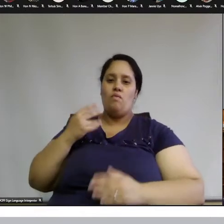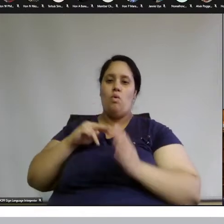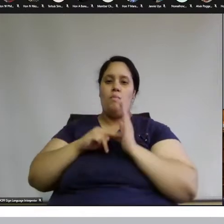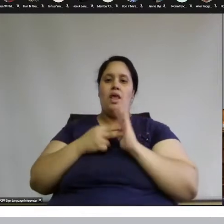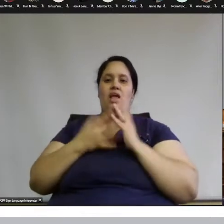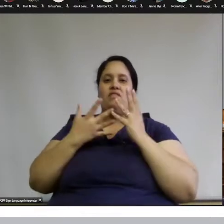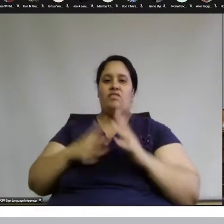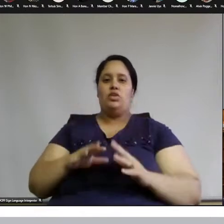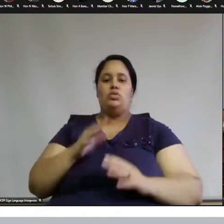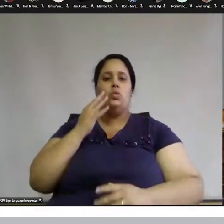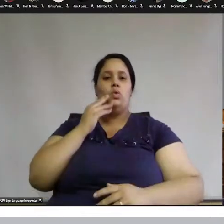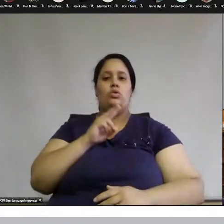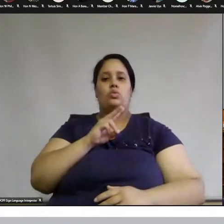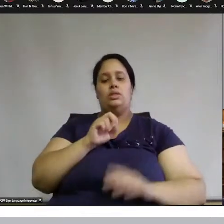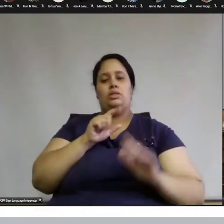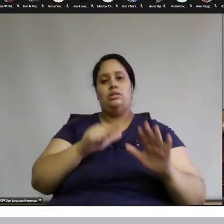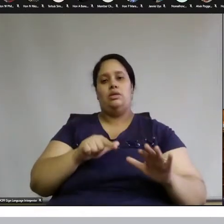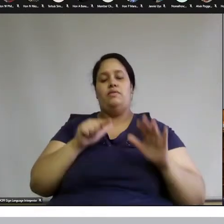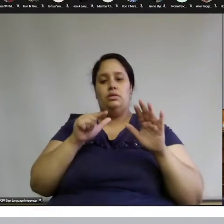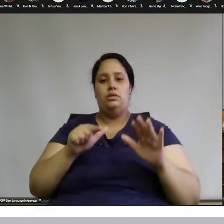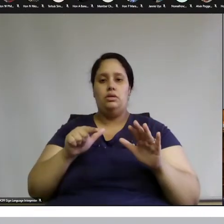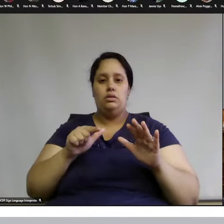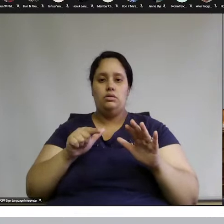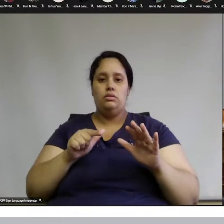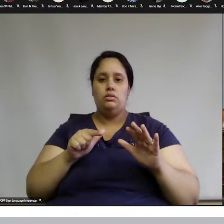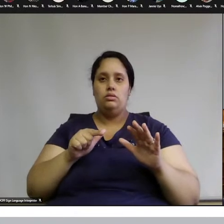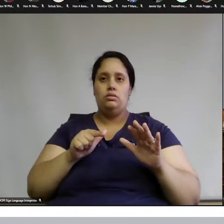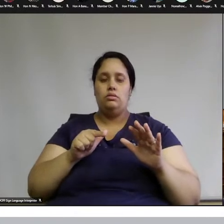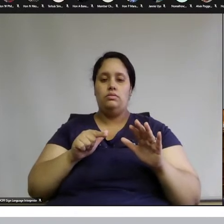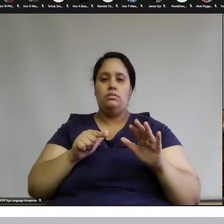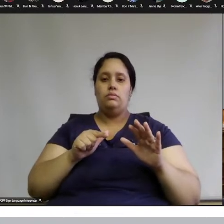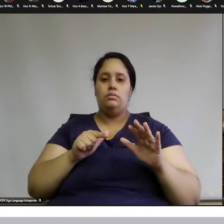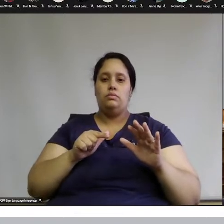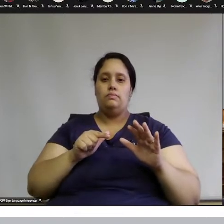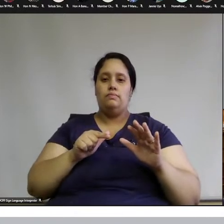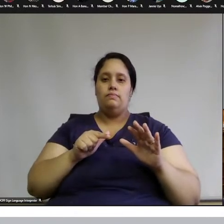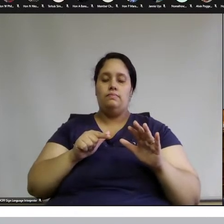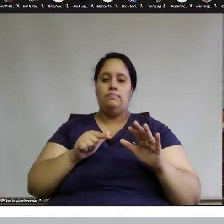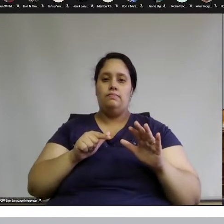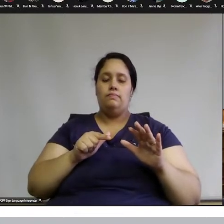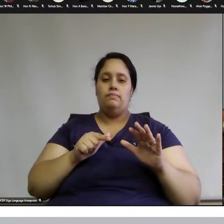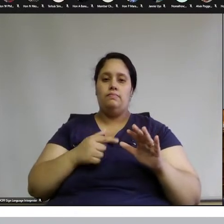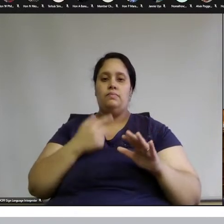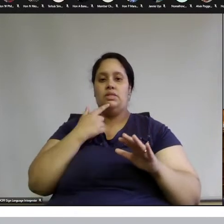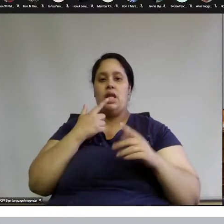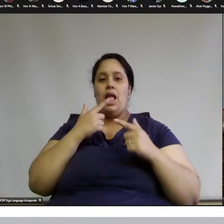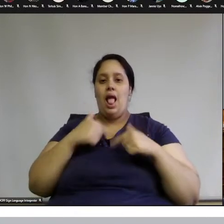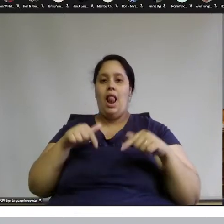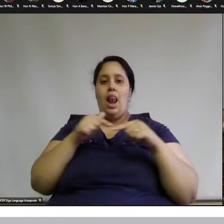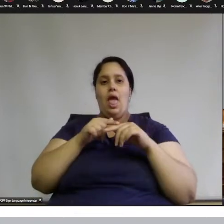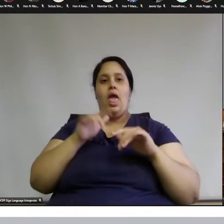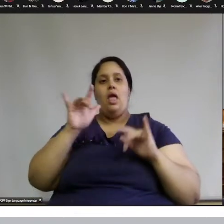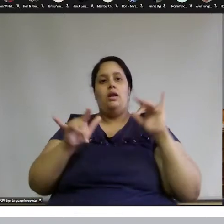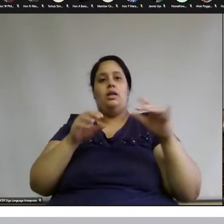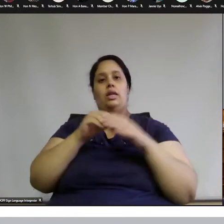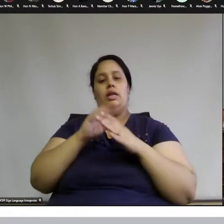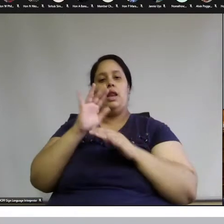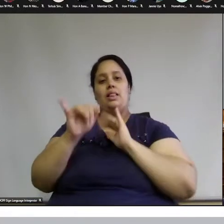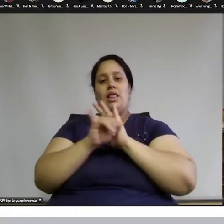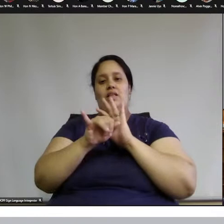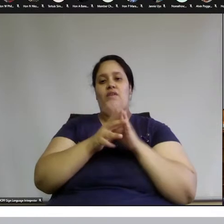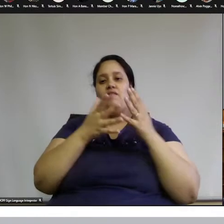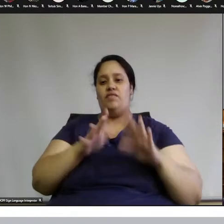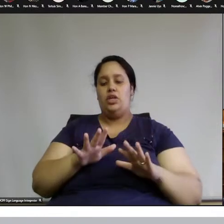in 2017 when well-located pockets of land in the inner city were identified